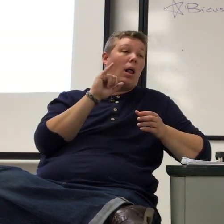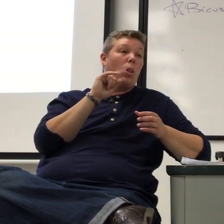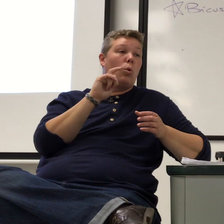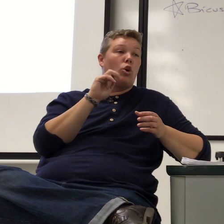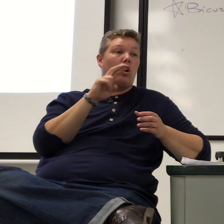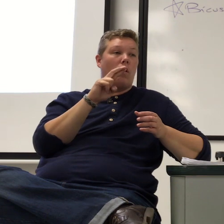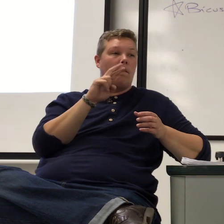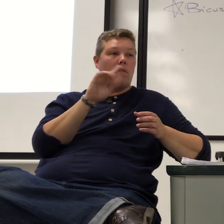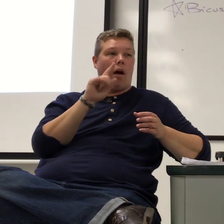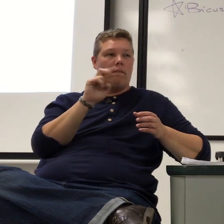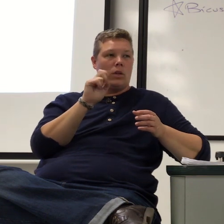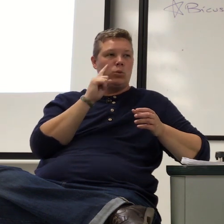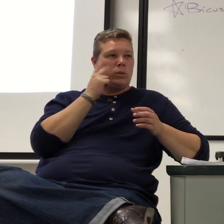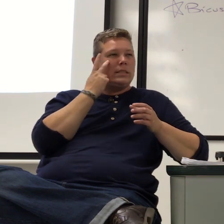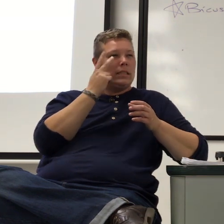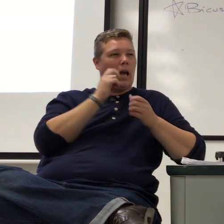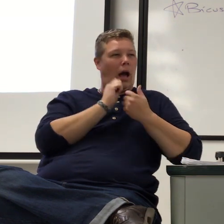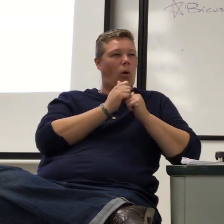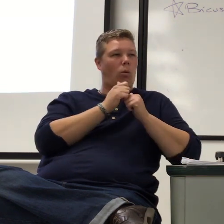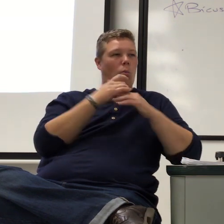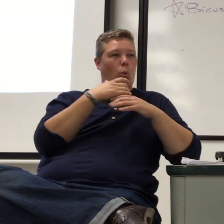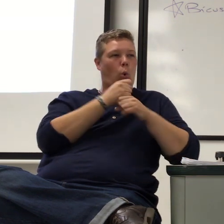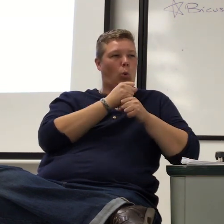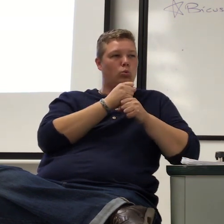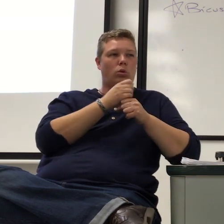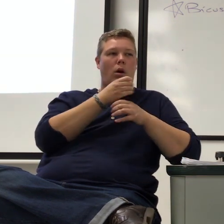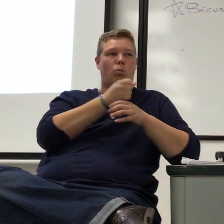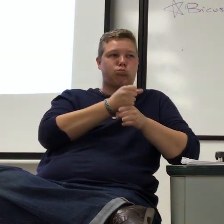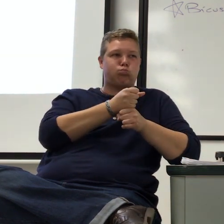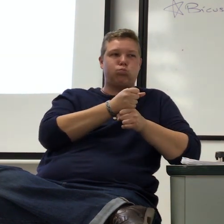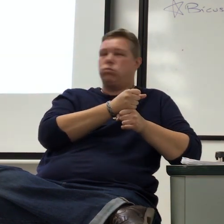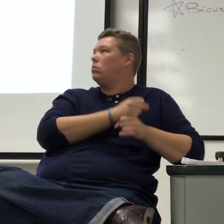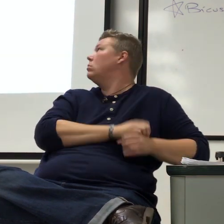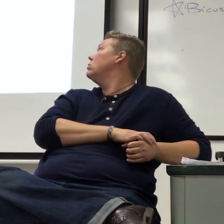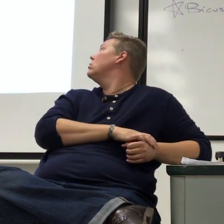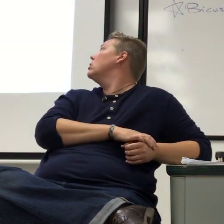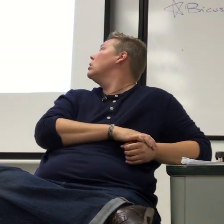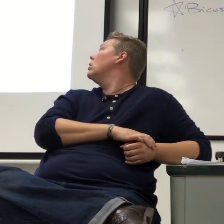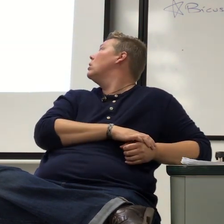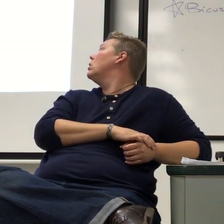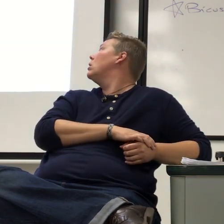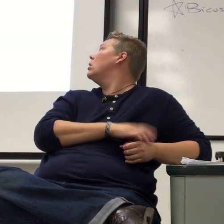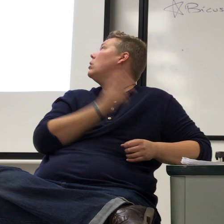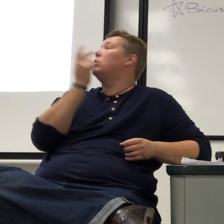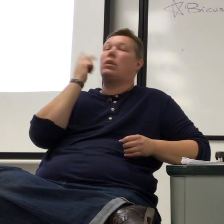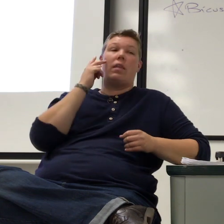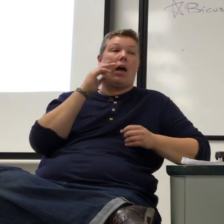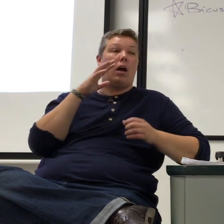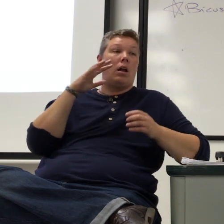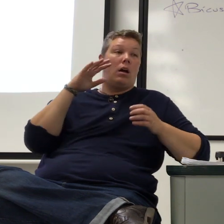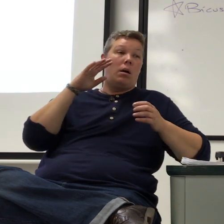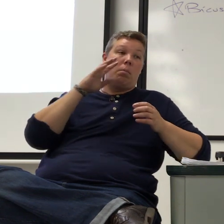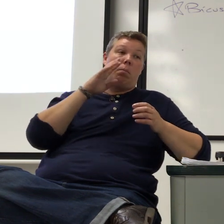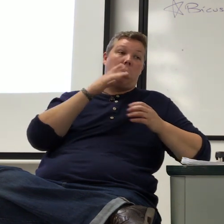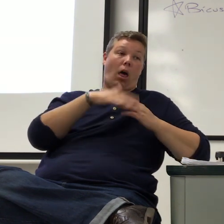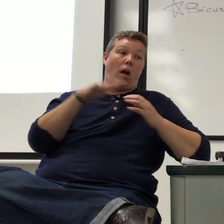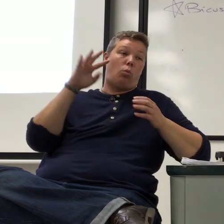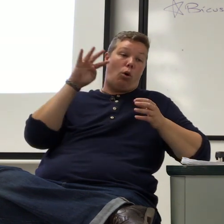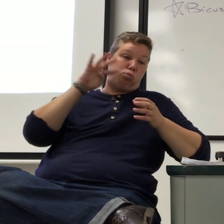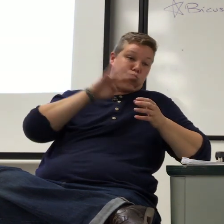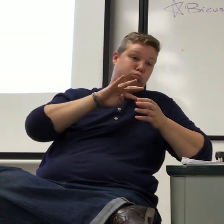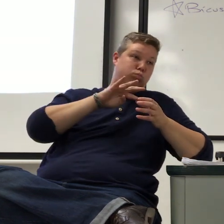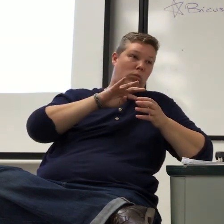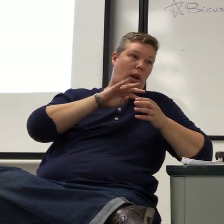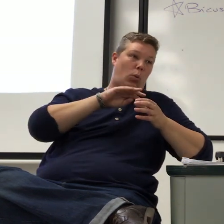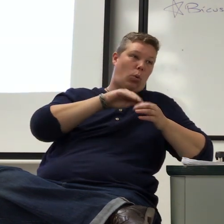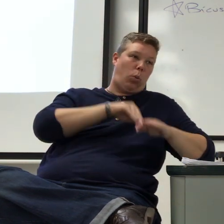got that little seam between the cusps, but that space, blood flows into this space, and that closes